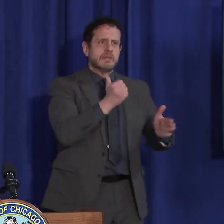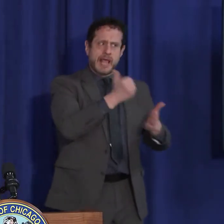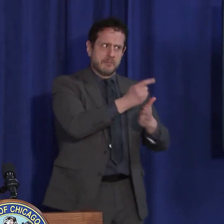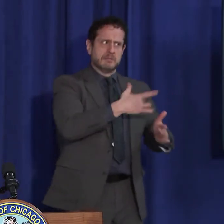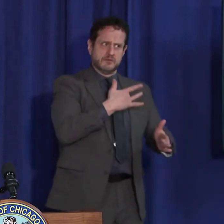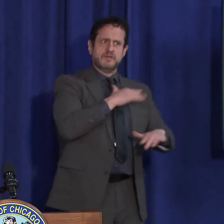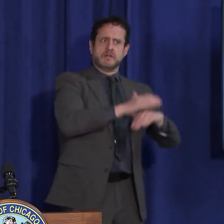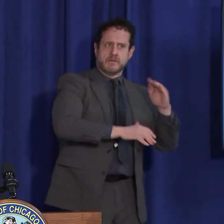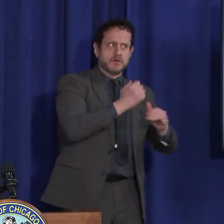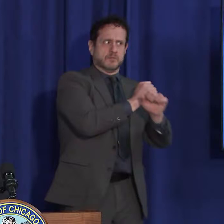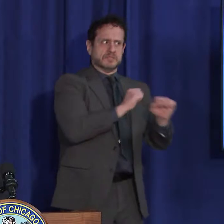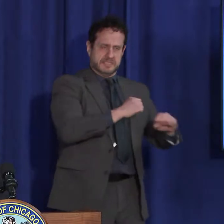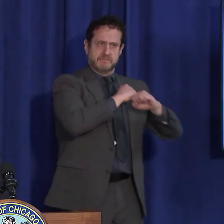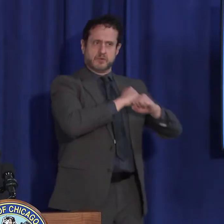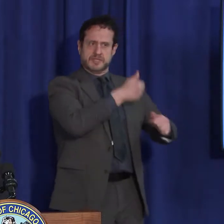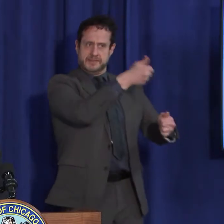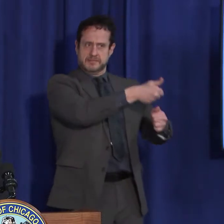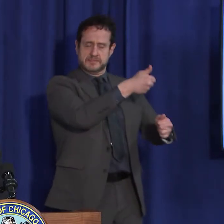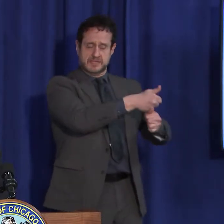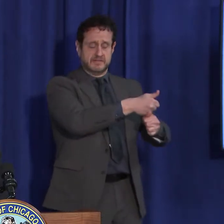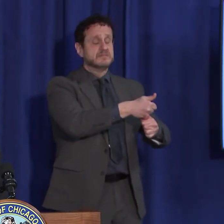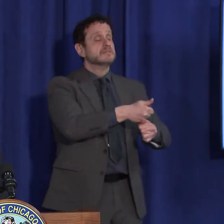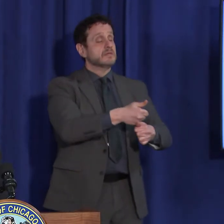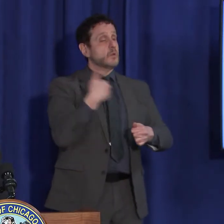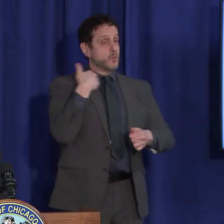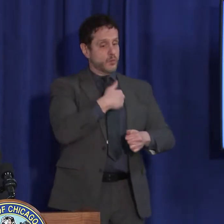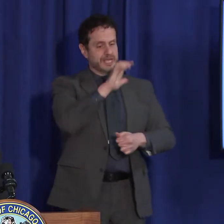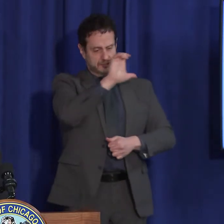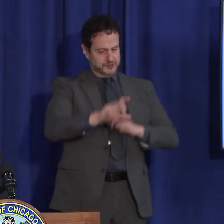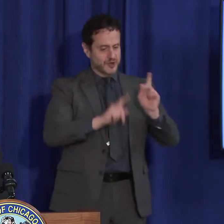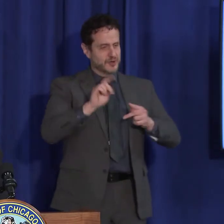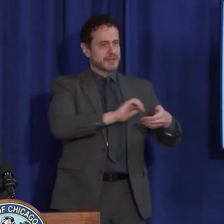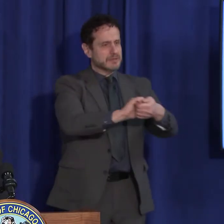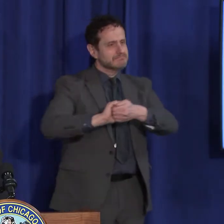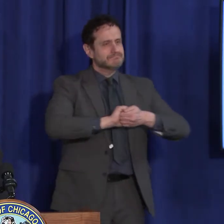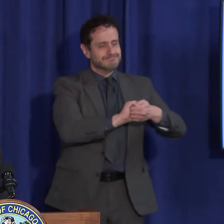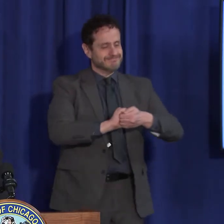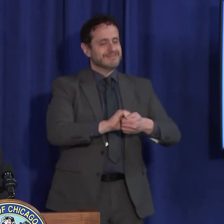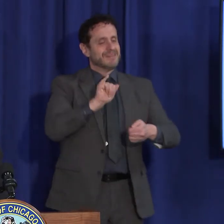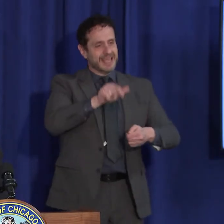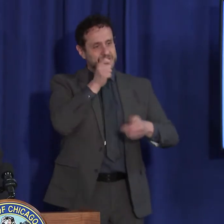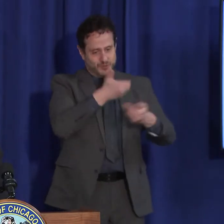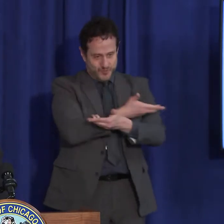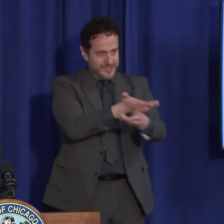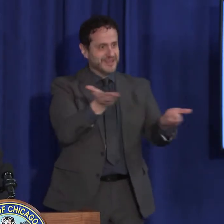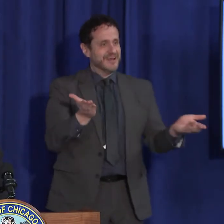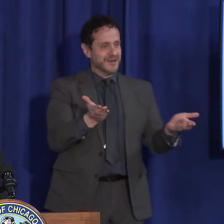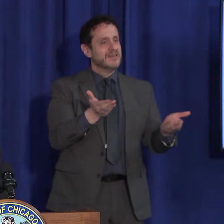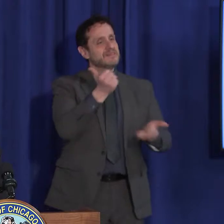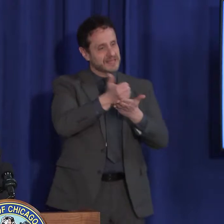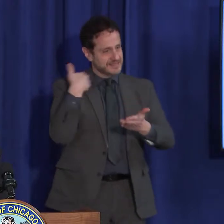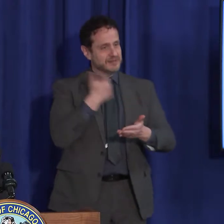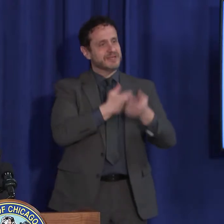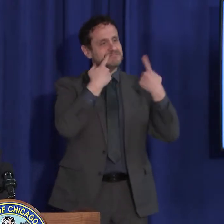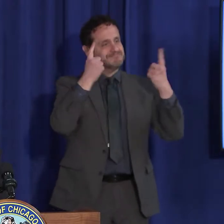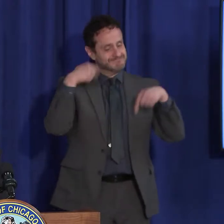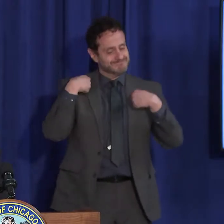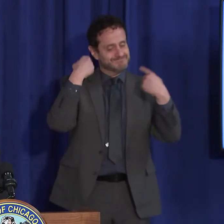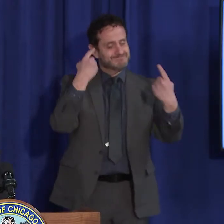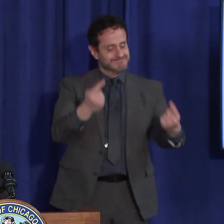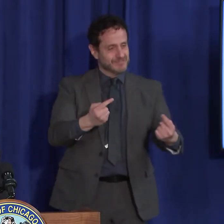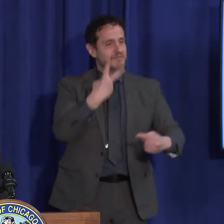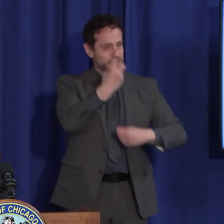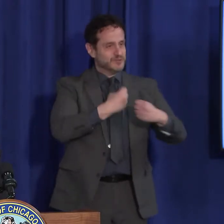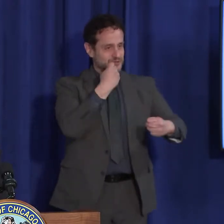sense of togetherness as Chicagoans is, after all, what has made us who we are and what has gotten us through these last 2